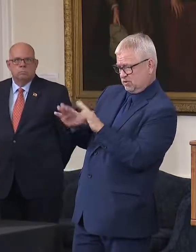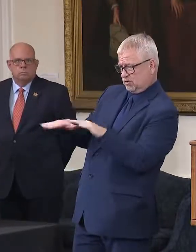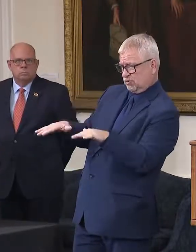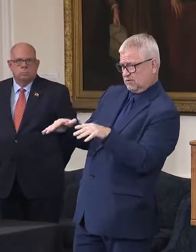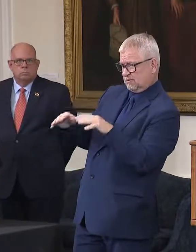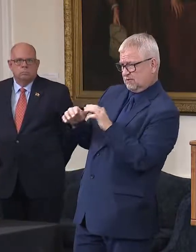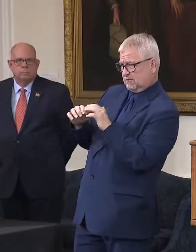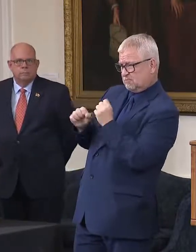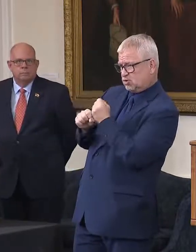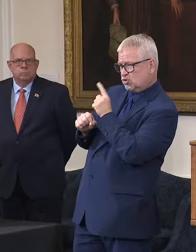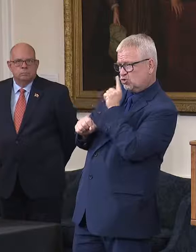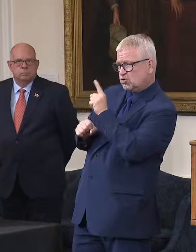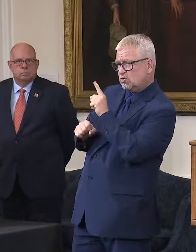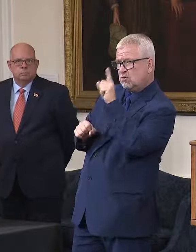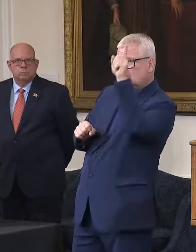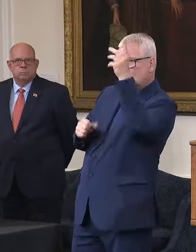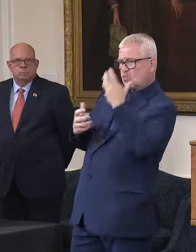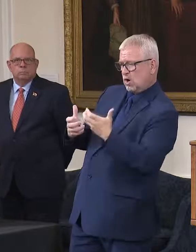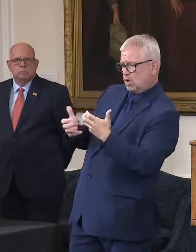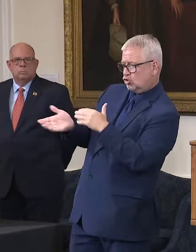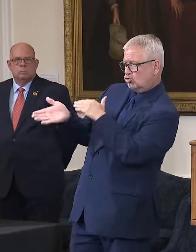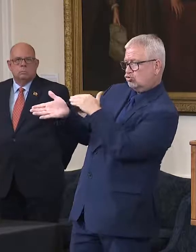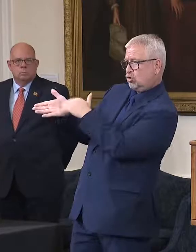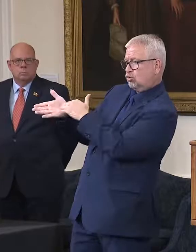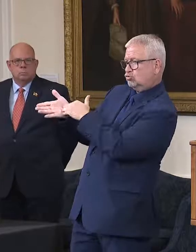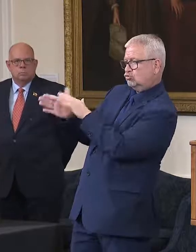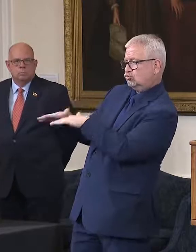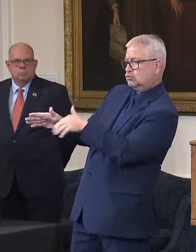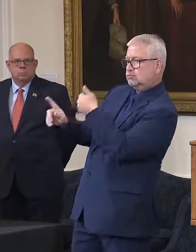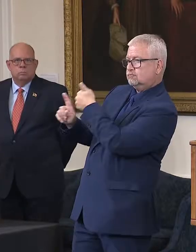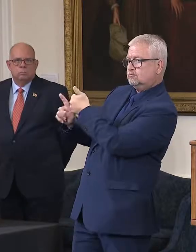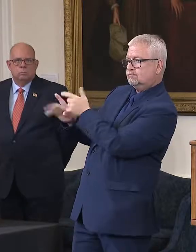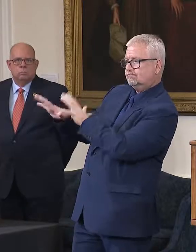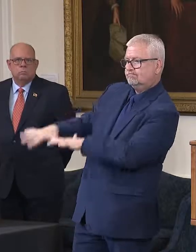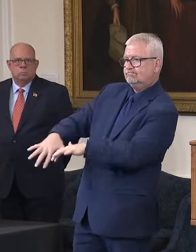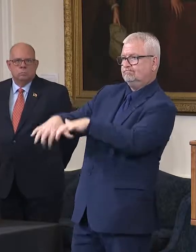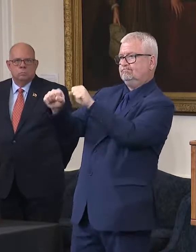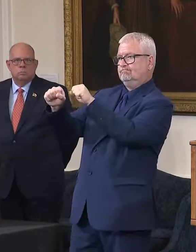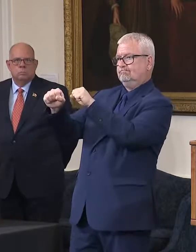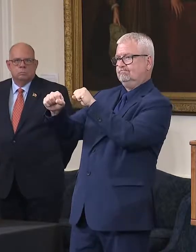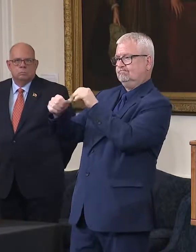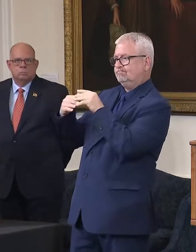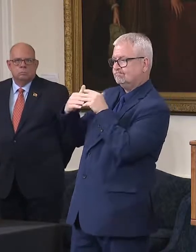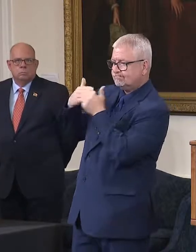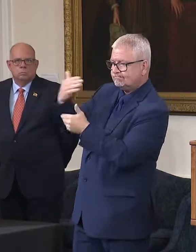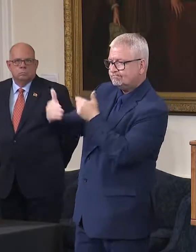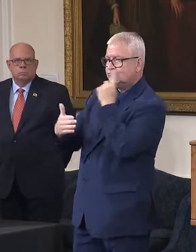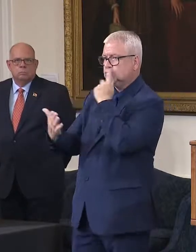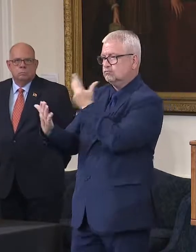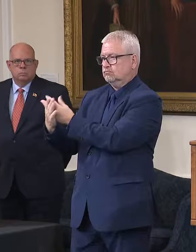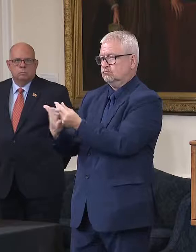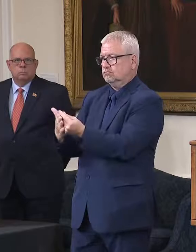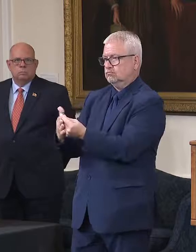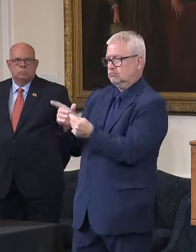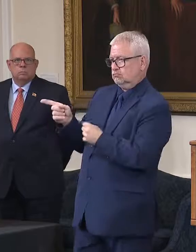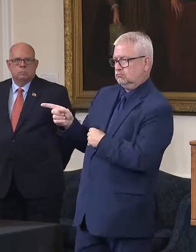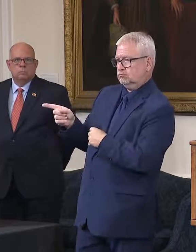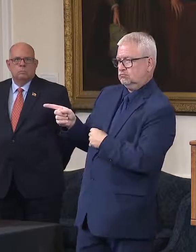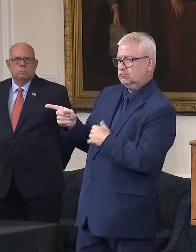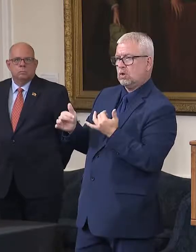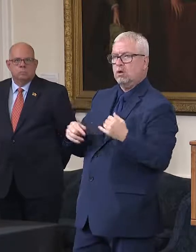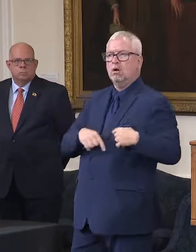sort of take the lead on vaccinating children. Given that the pandemic has sort of laid bare the inequities in the healthcare